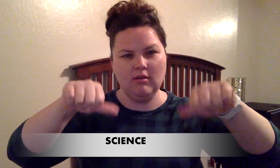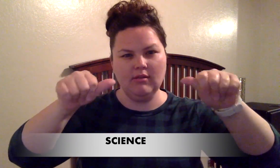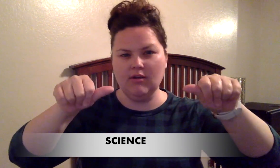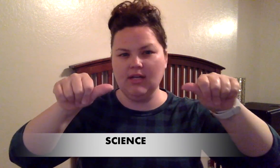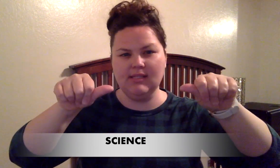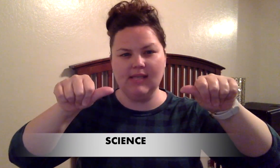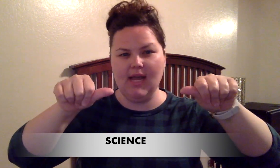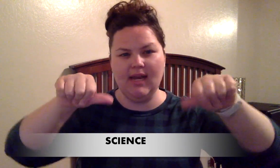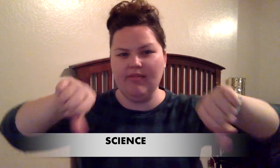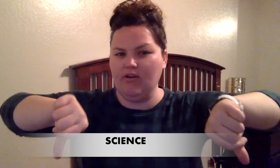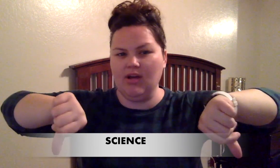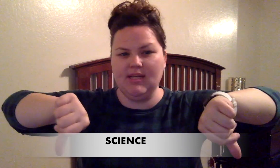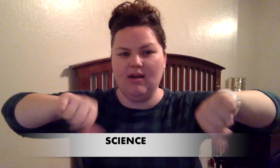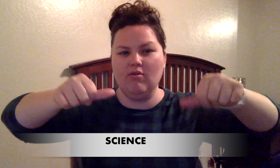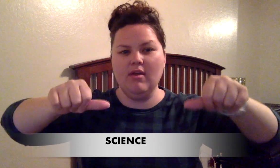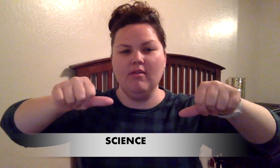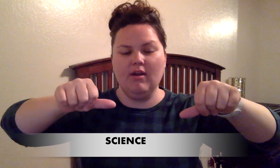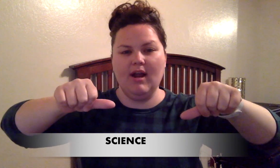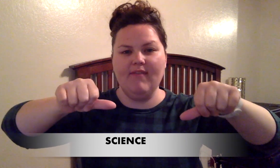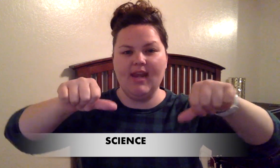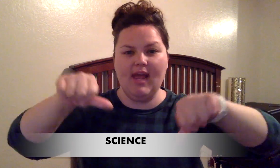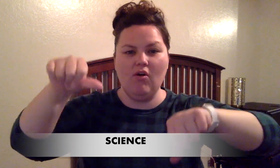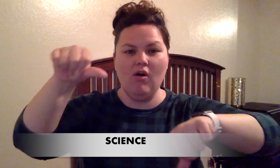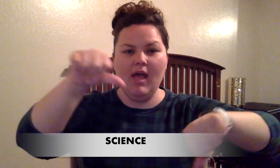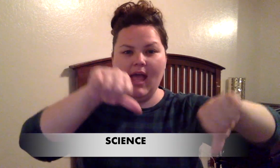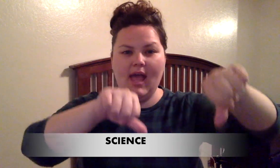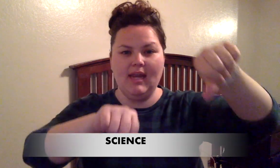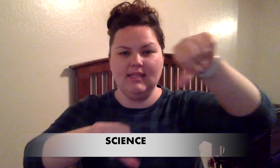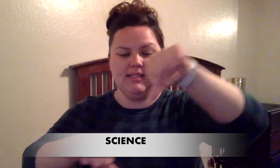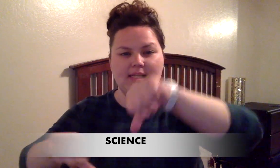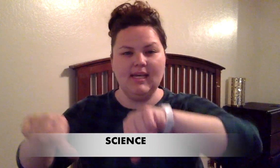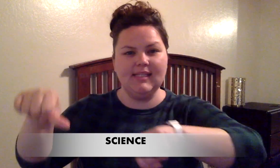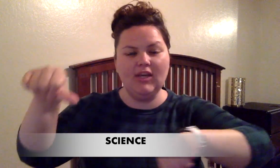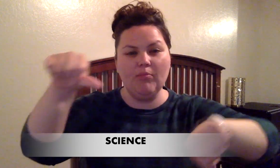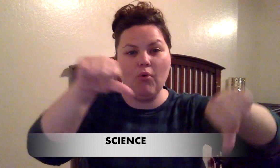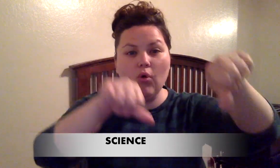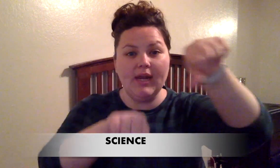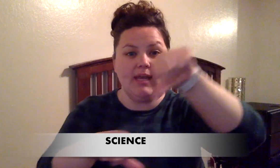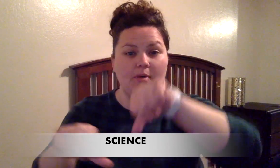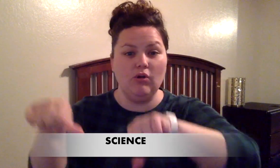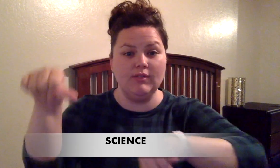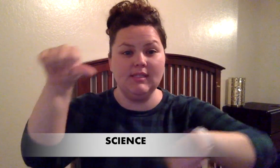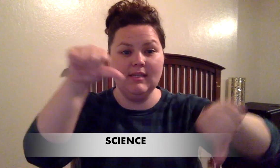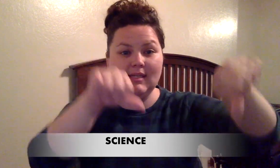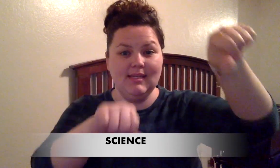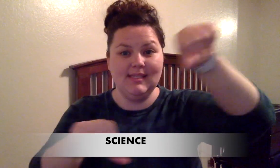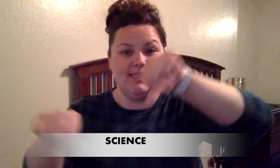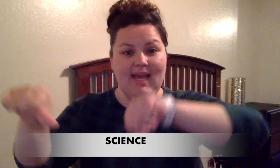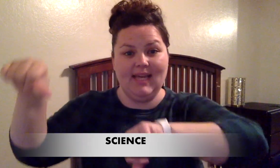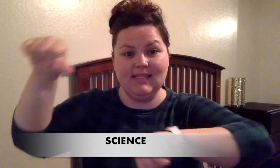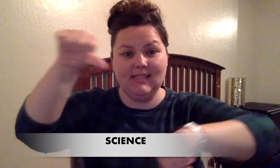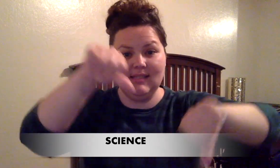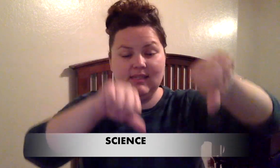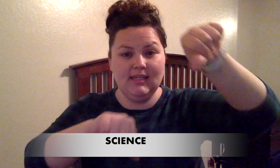They're not side, they're not down, kind of at an angle. And it's like you're pouring chemicals. Science,